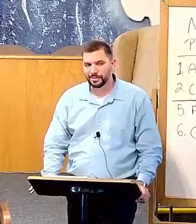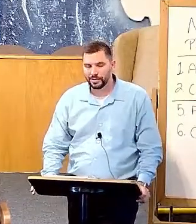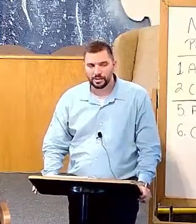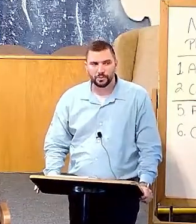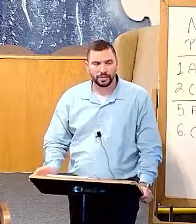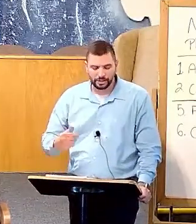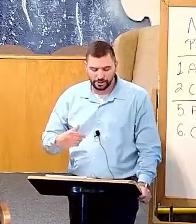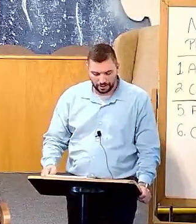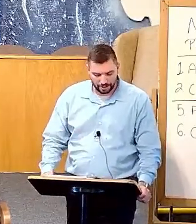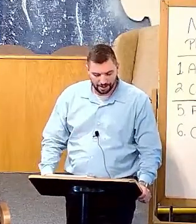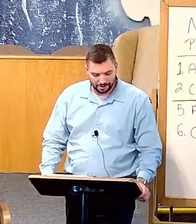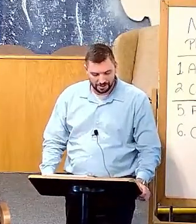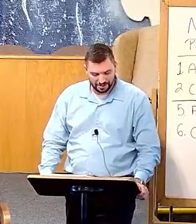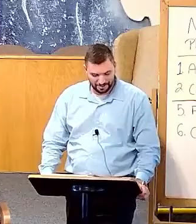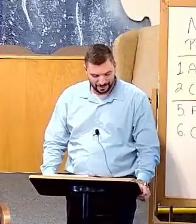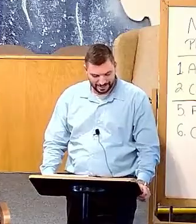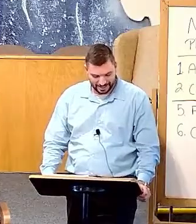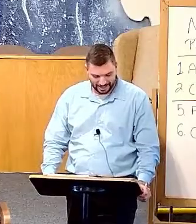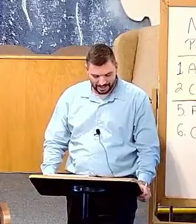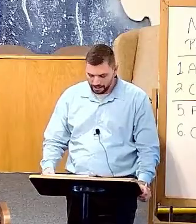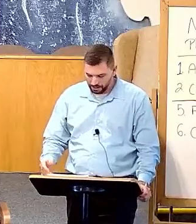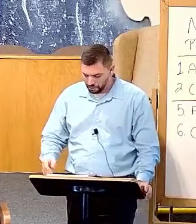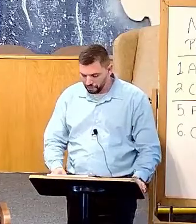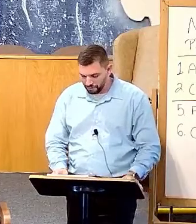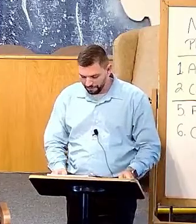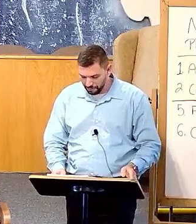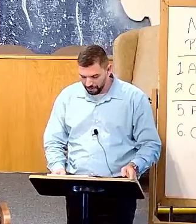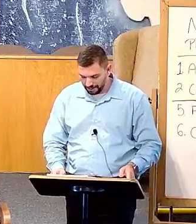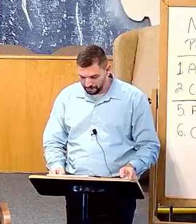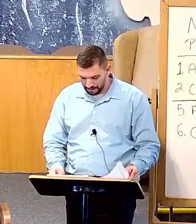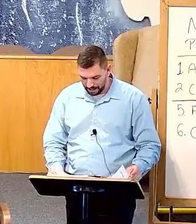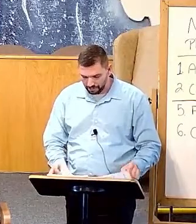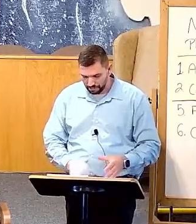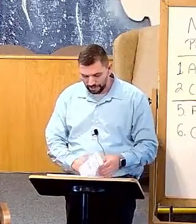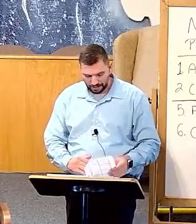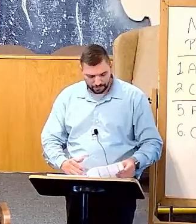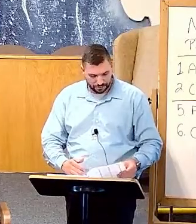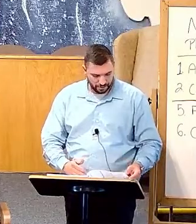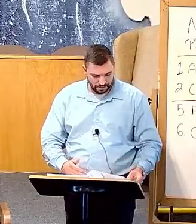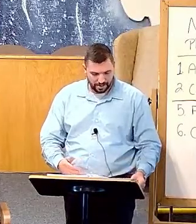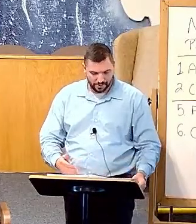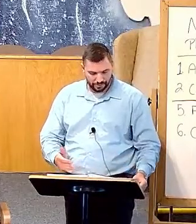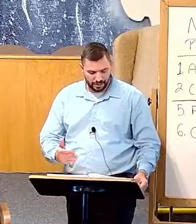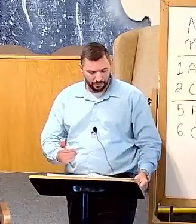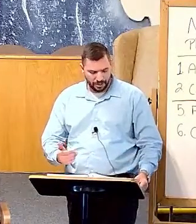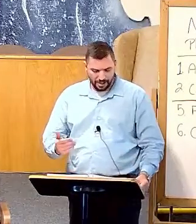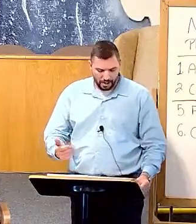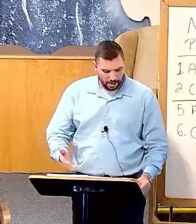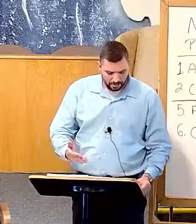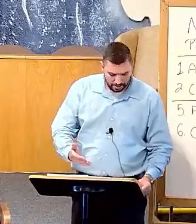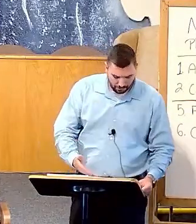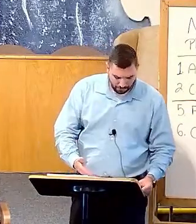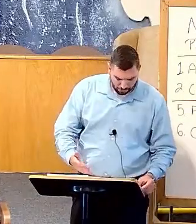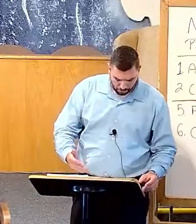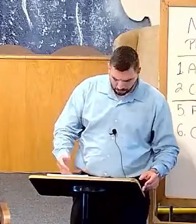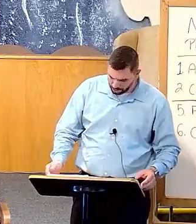We'll get to it in the colors. But so those are food items and household items there. We'll go on.